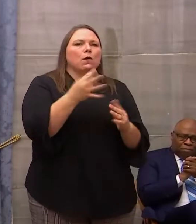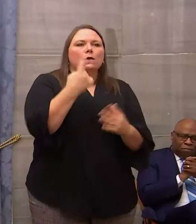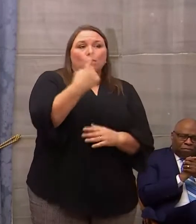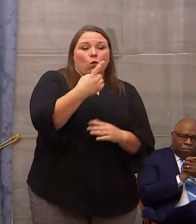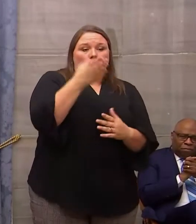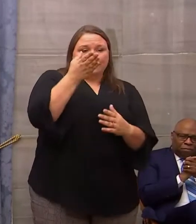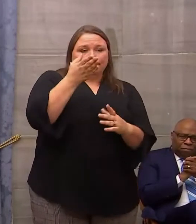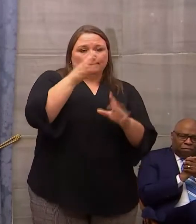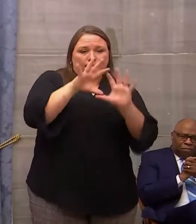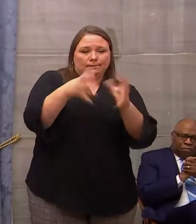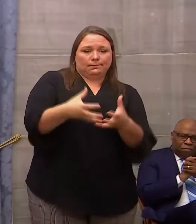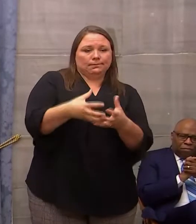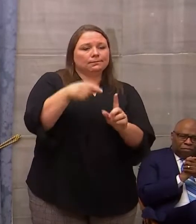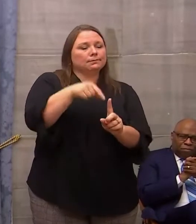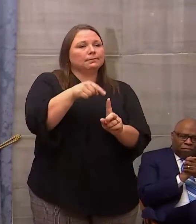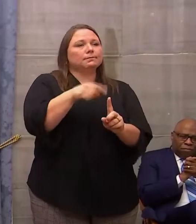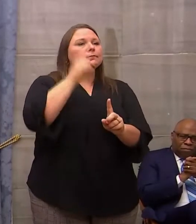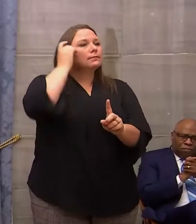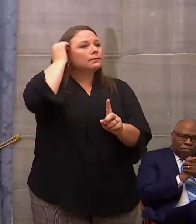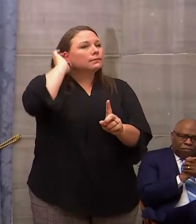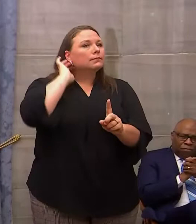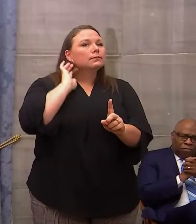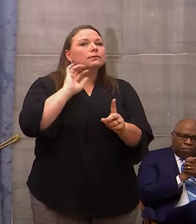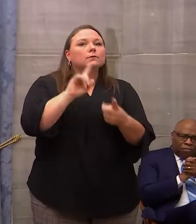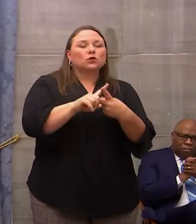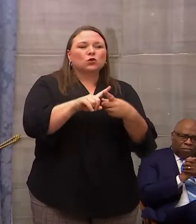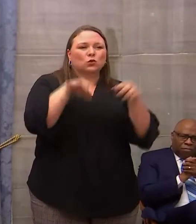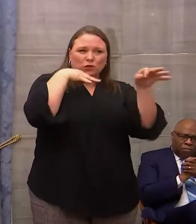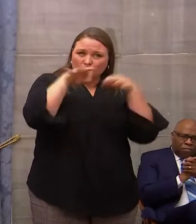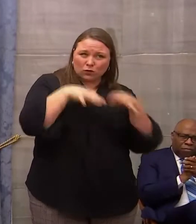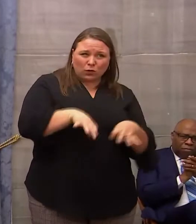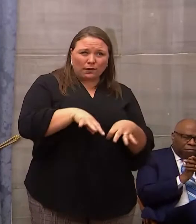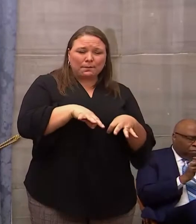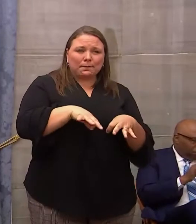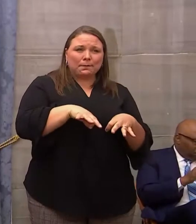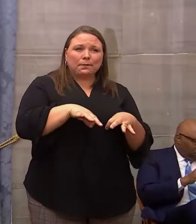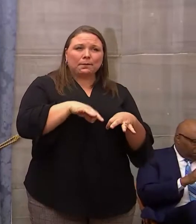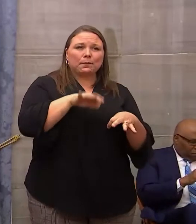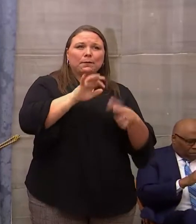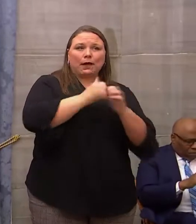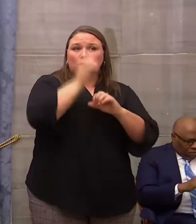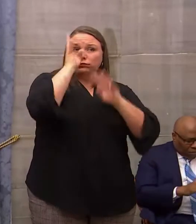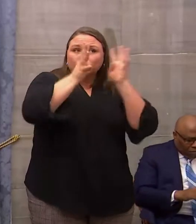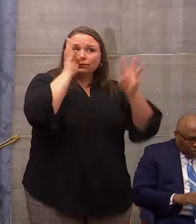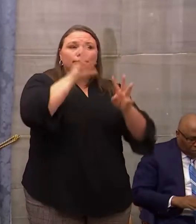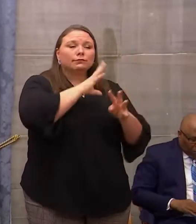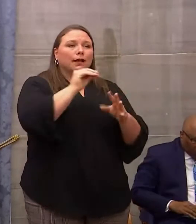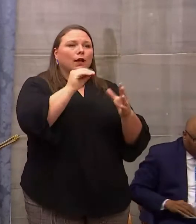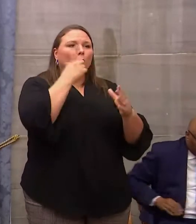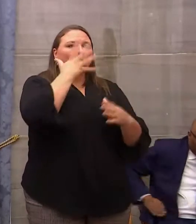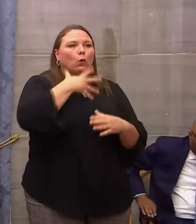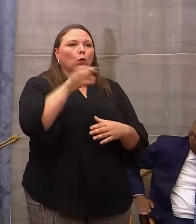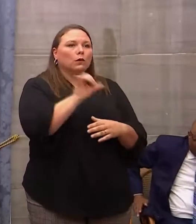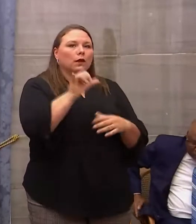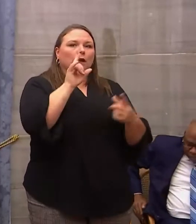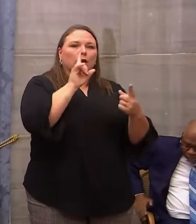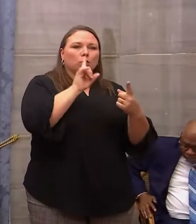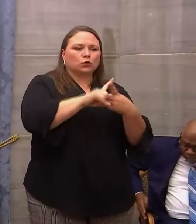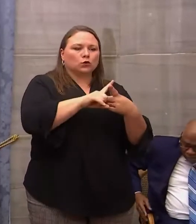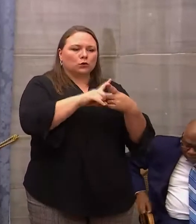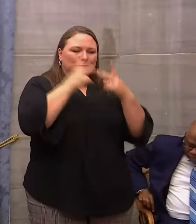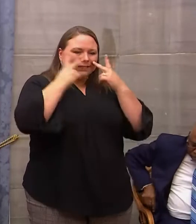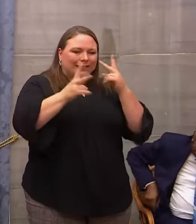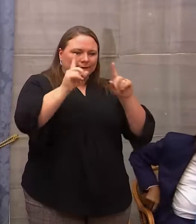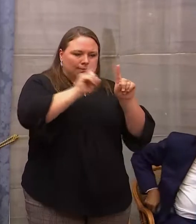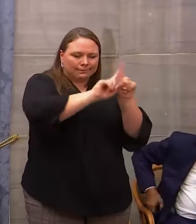one of them as a means to describe the creativity and how we're looking at different pilots